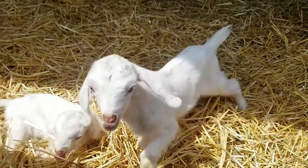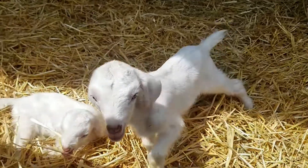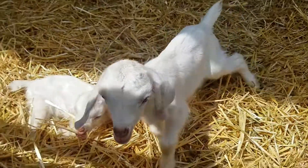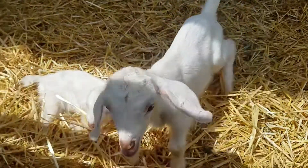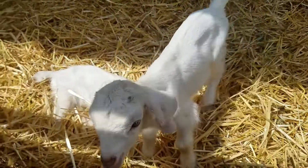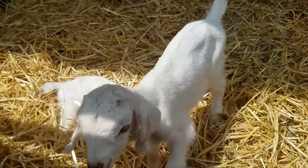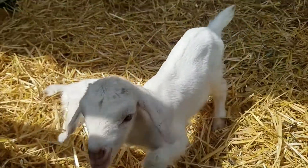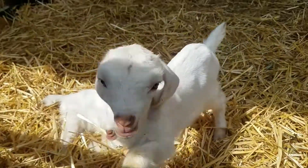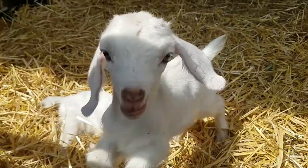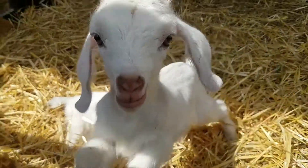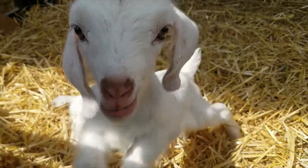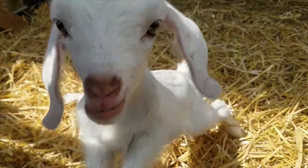You are just so playful.